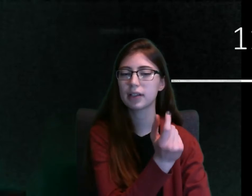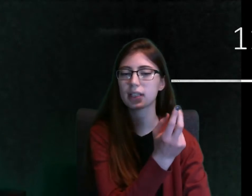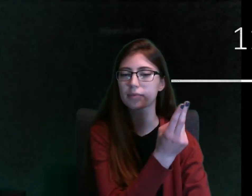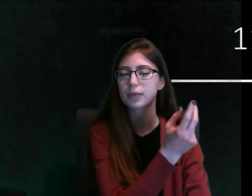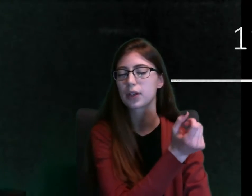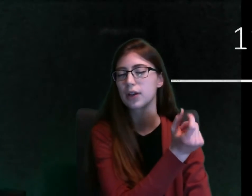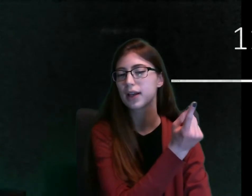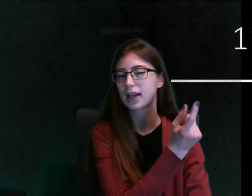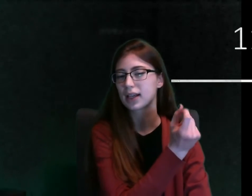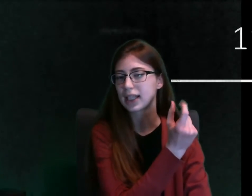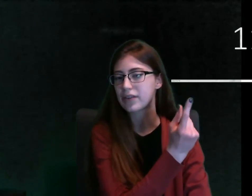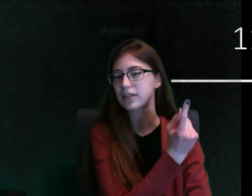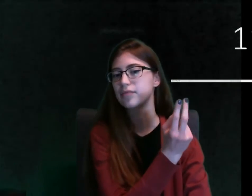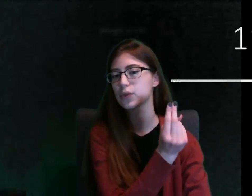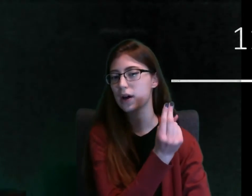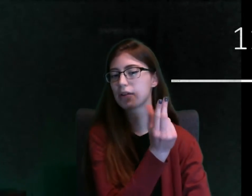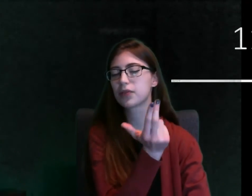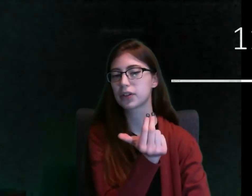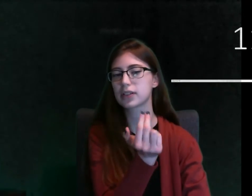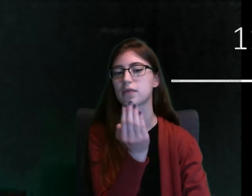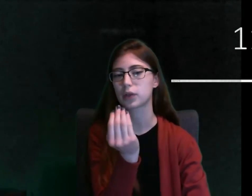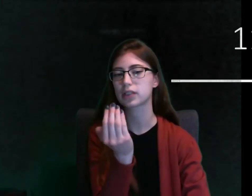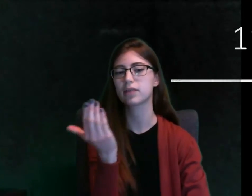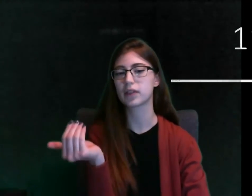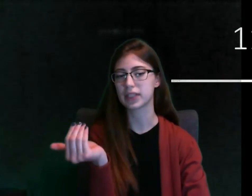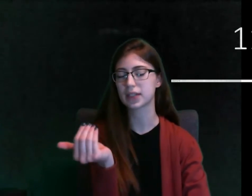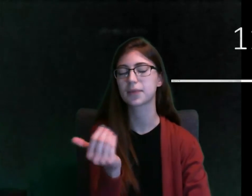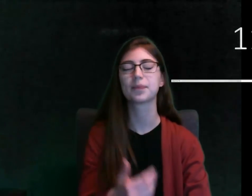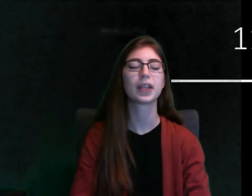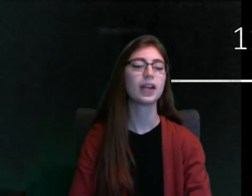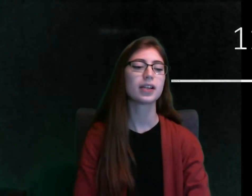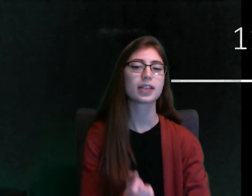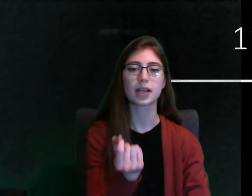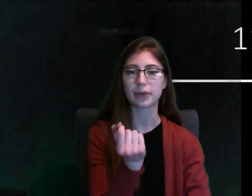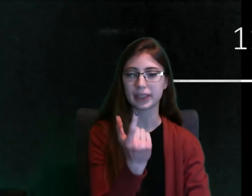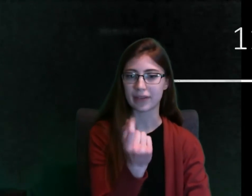They 11, 12, 13, 14, 15. So 11.